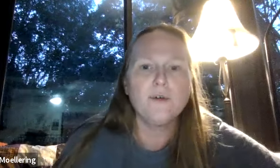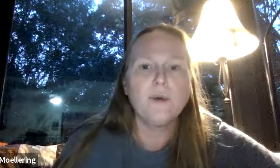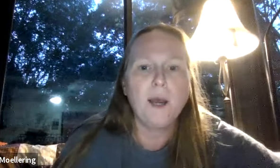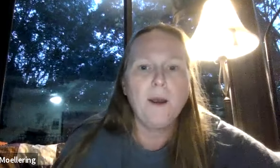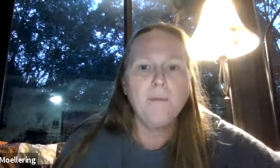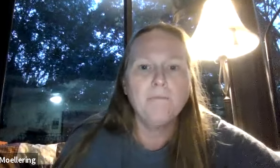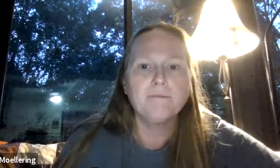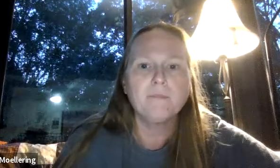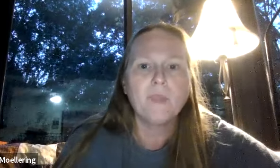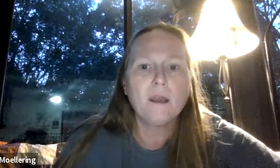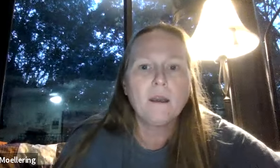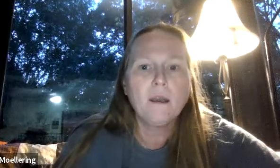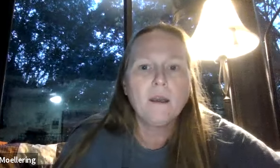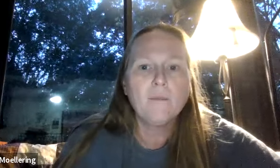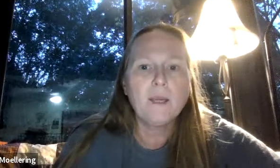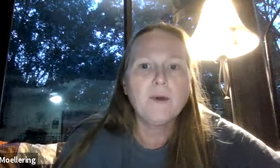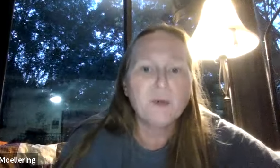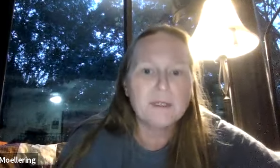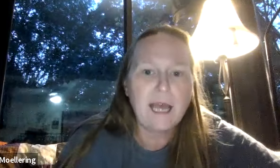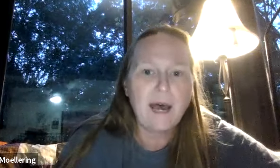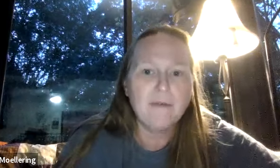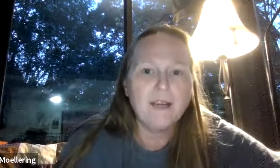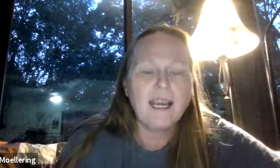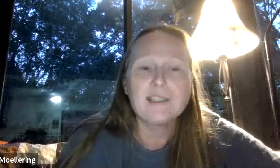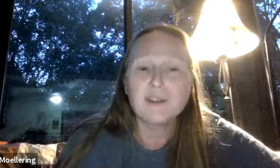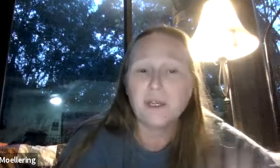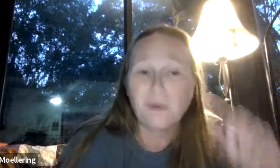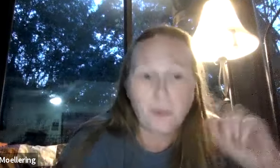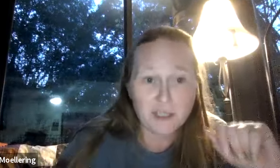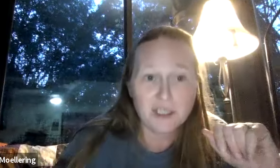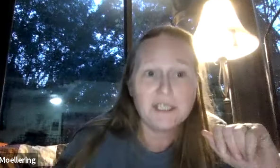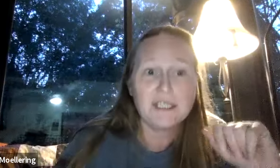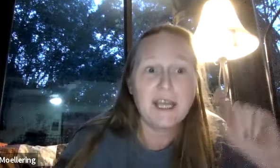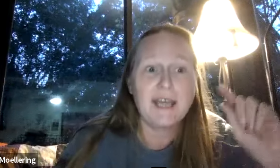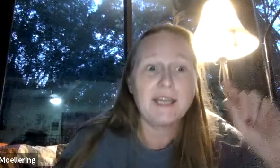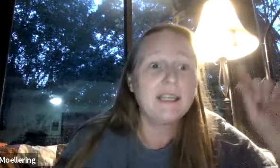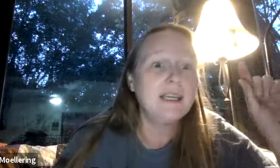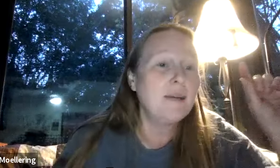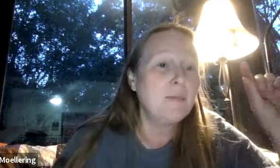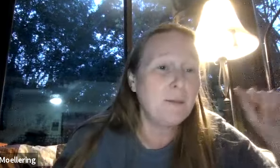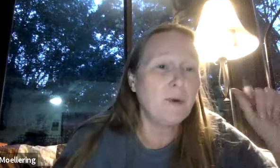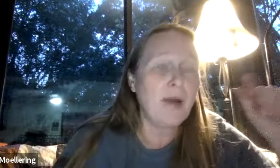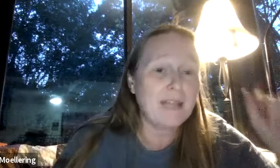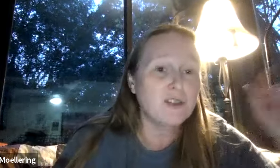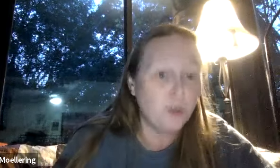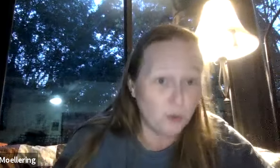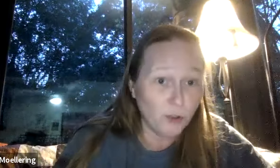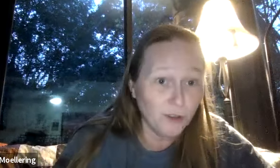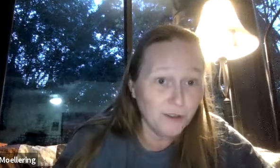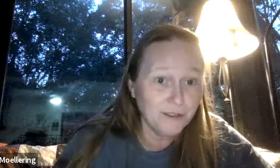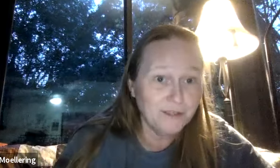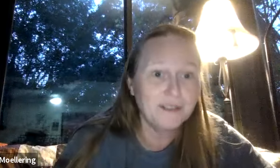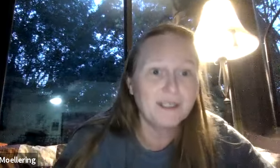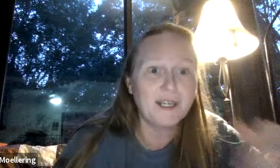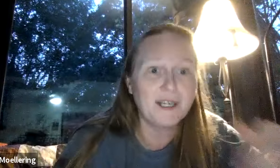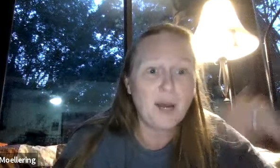two people who are deaf answering questions that people ask Google